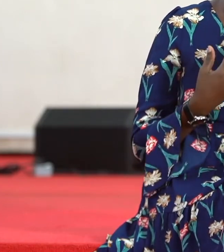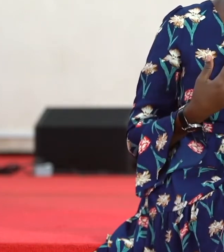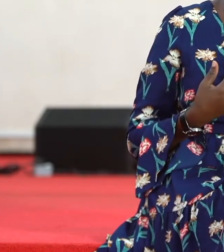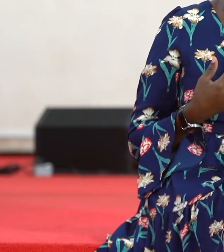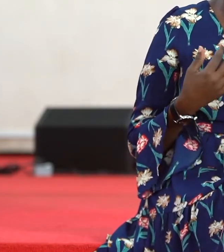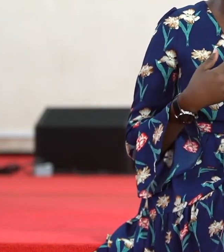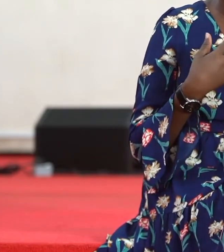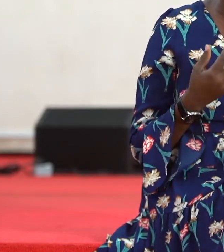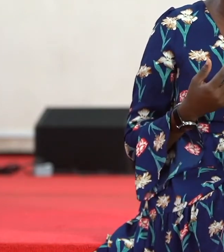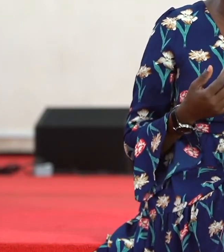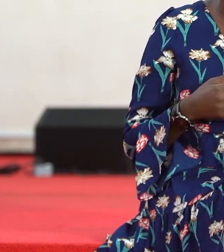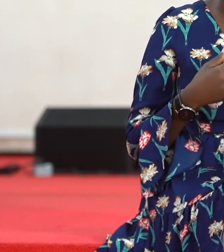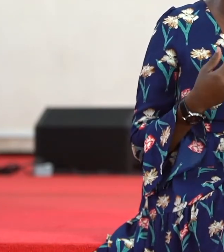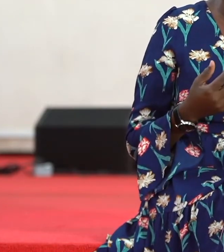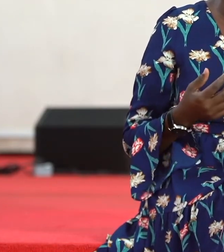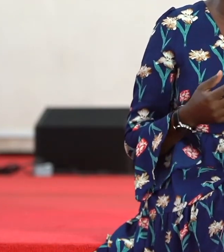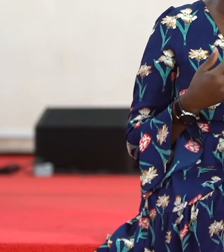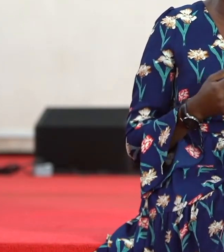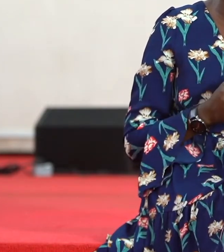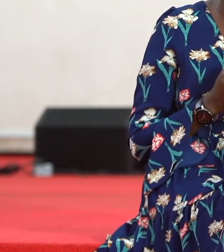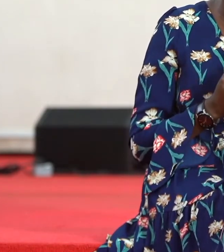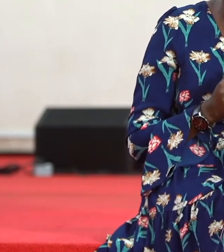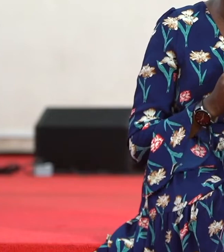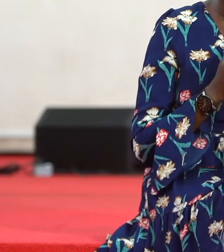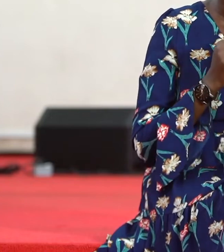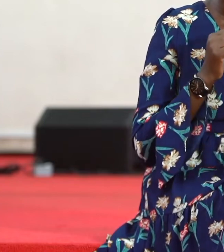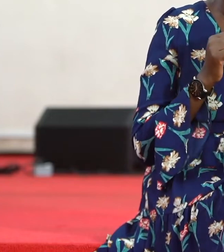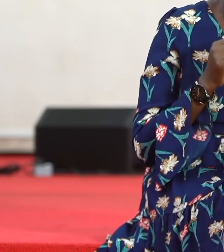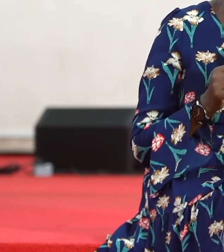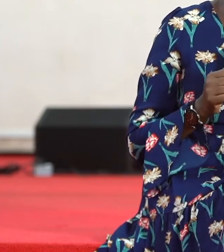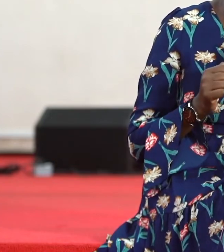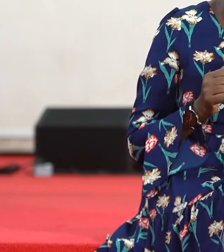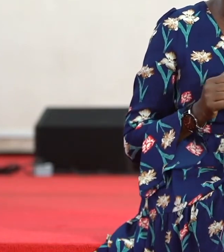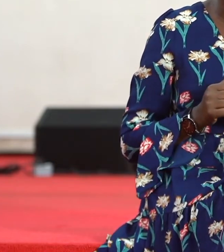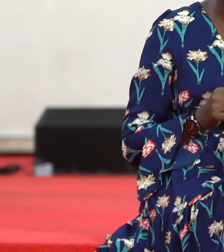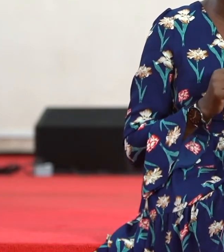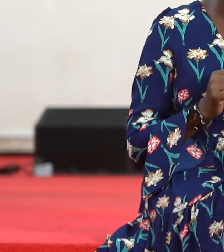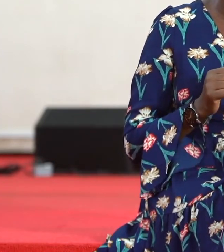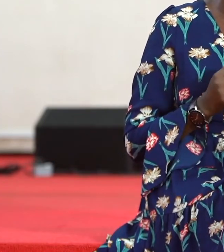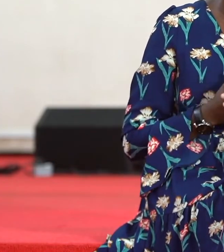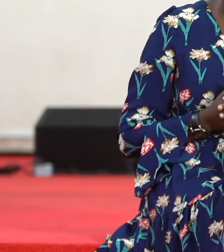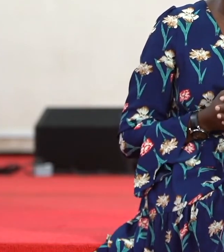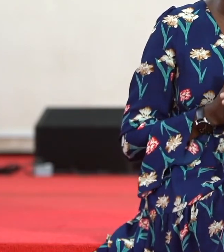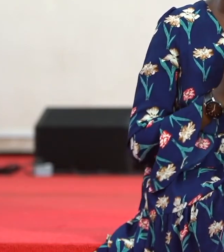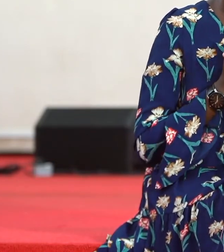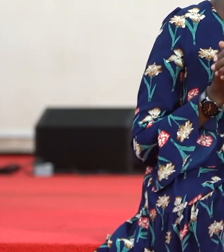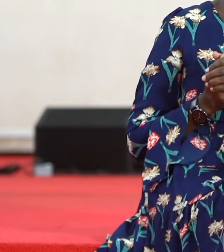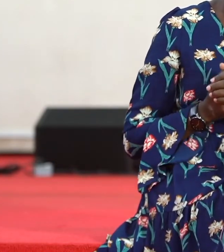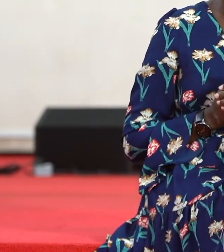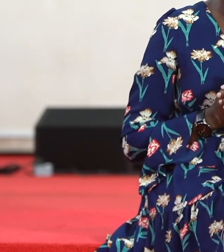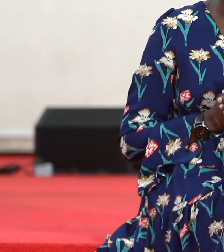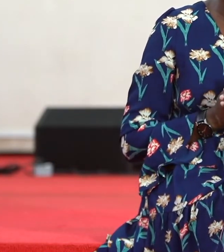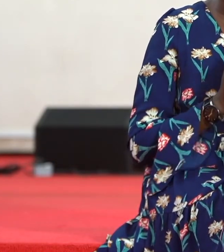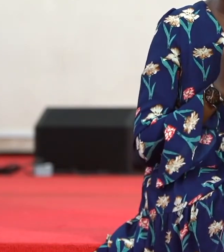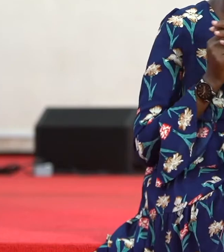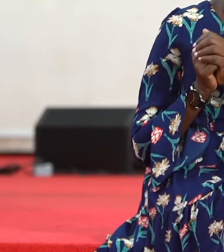that God Almighty, you may guide them, you may lead them to be able to make these difficult decisions that need to be made. In Jesus'